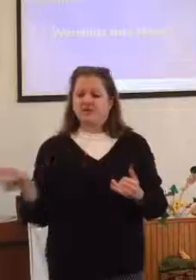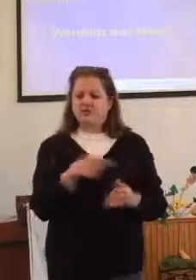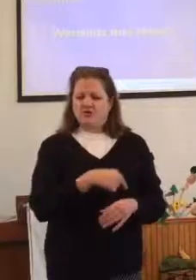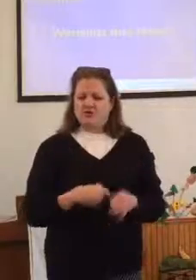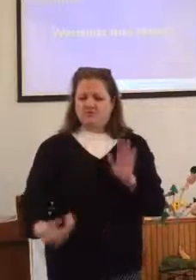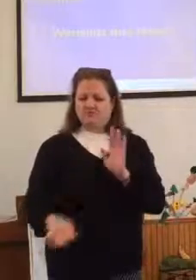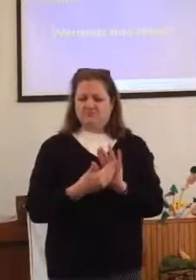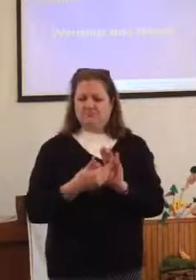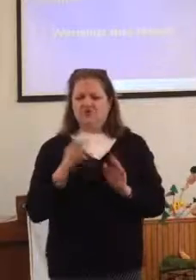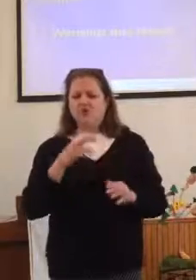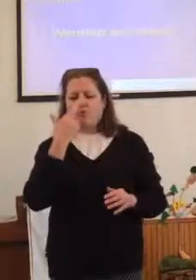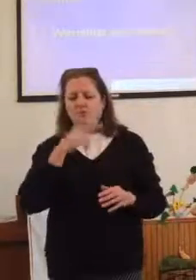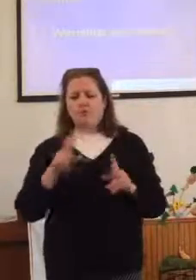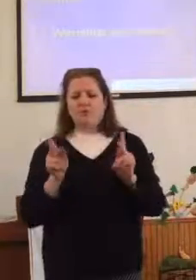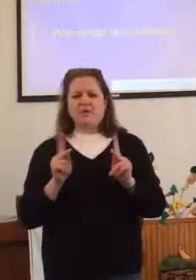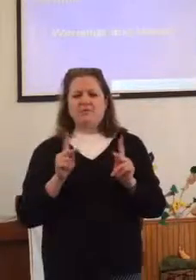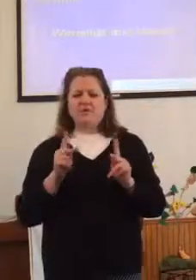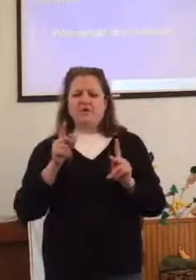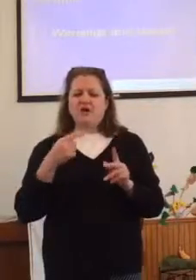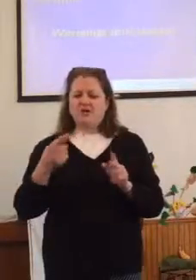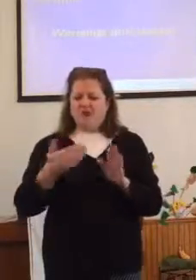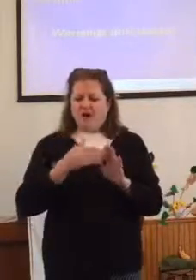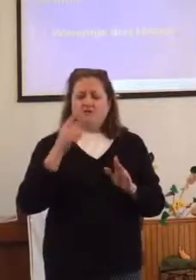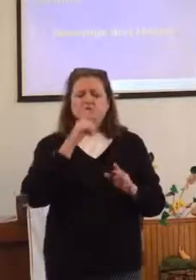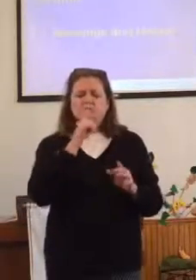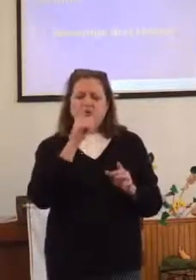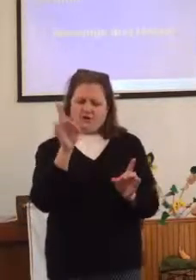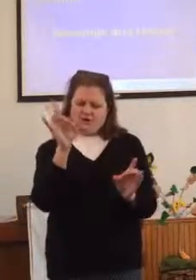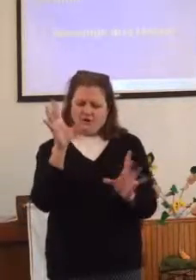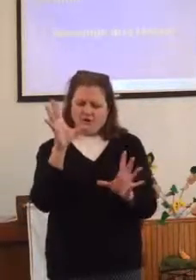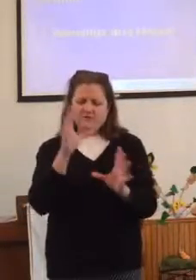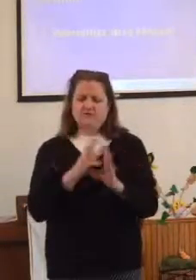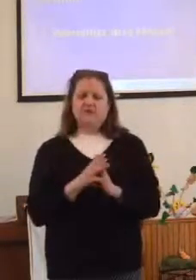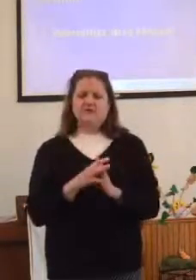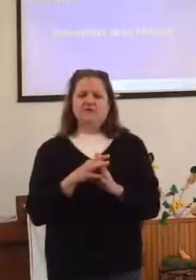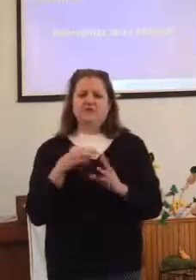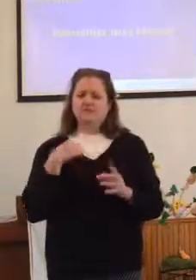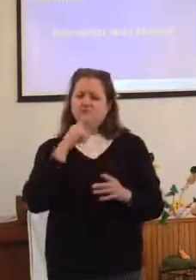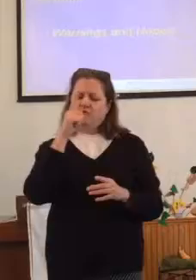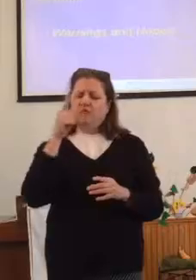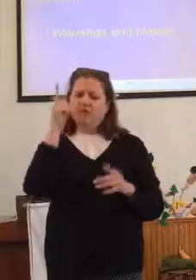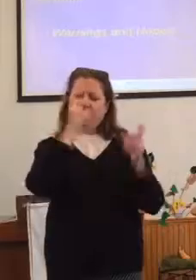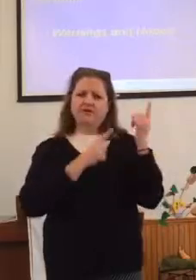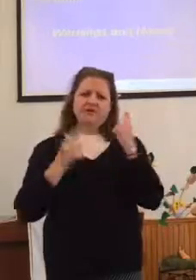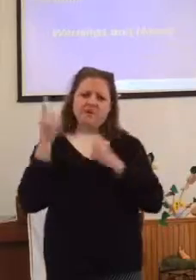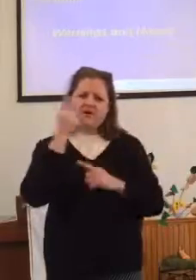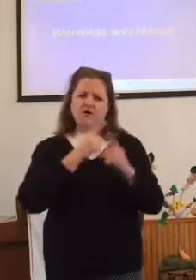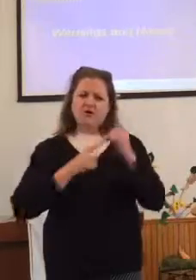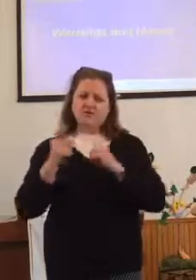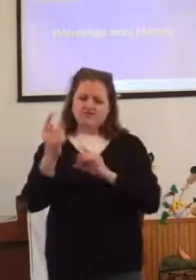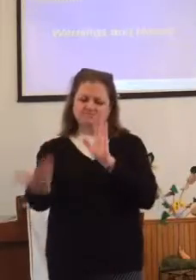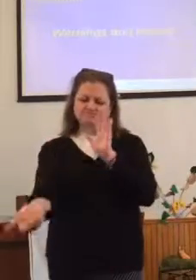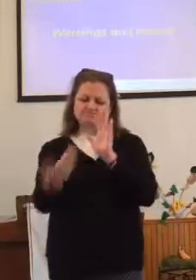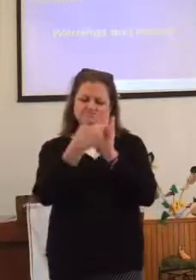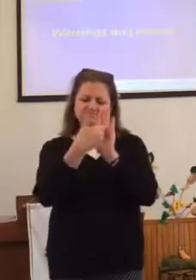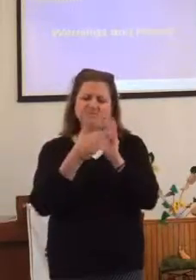Romans were too terrible to even contemplate revolt.